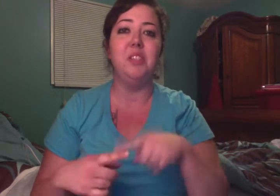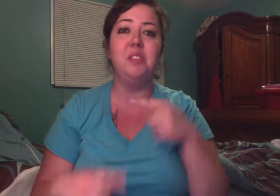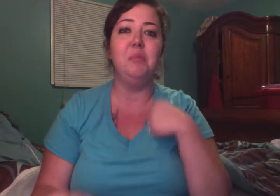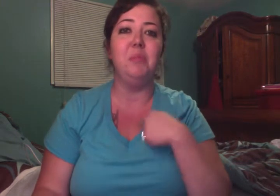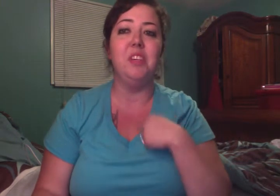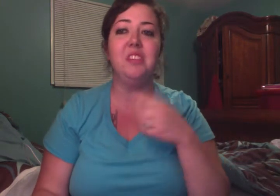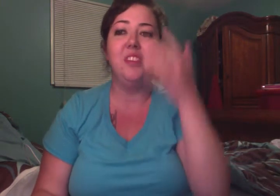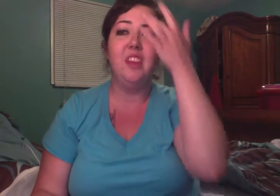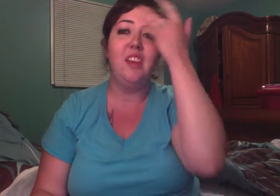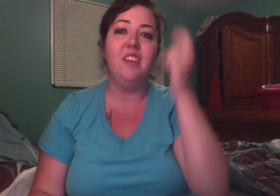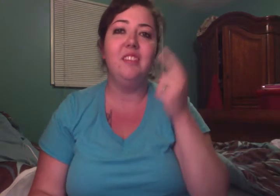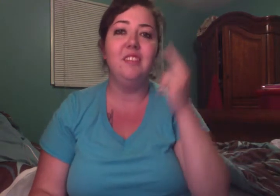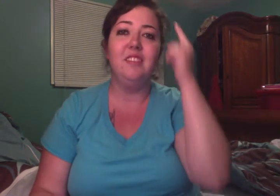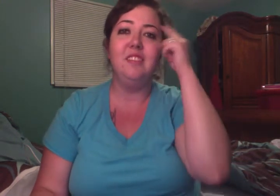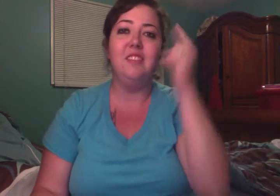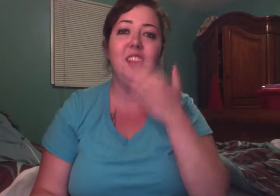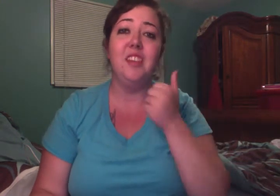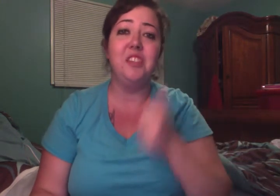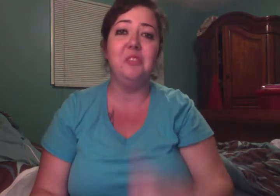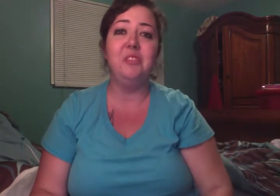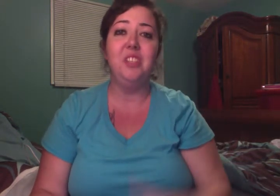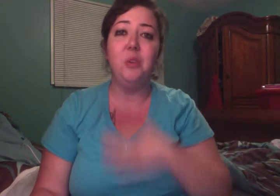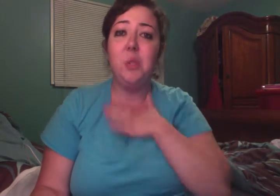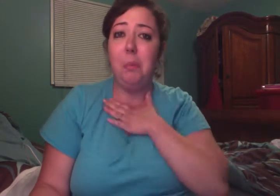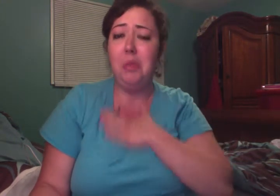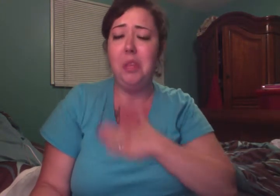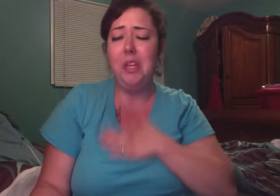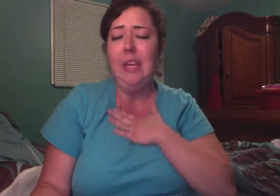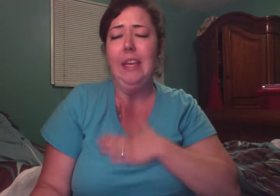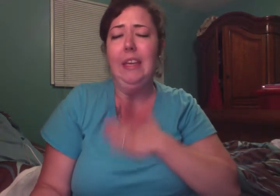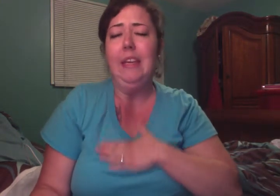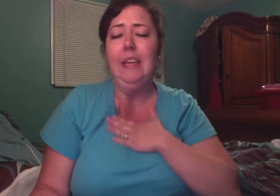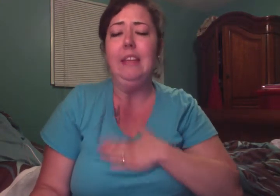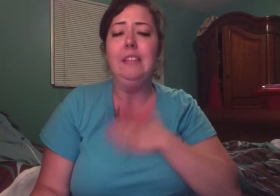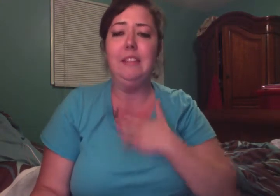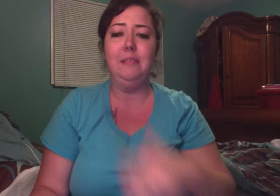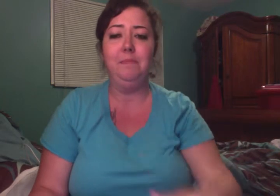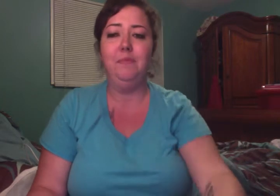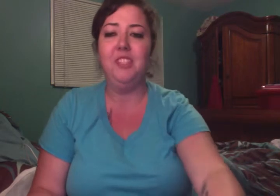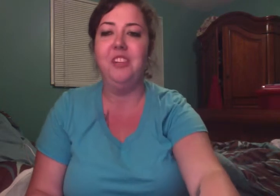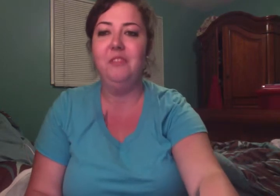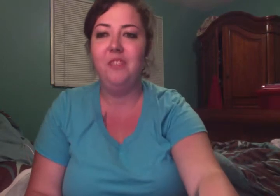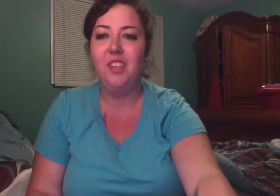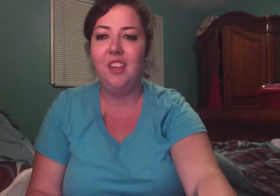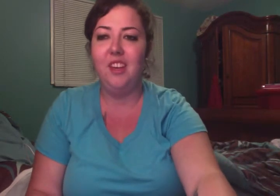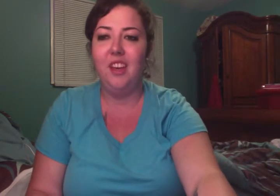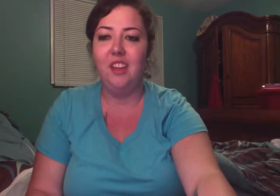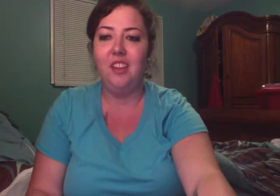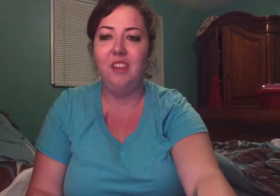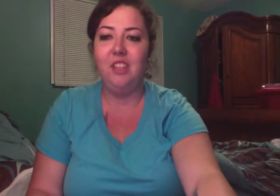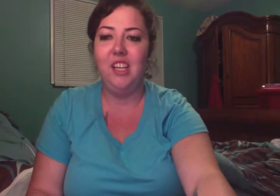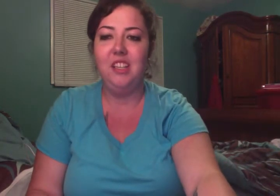me because I think it's cute. He goes, please. So I like that one a lot.